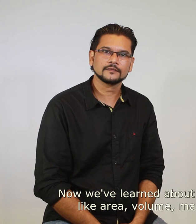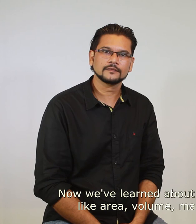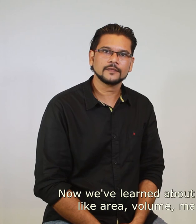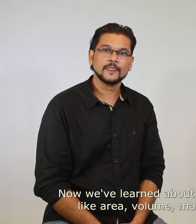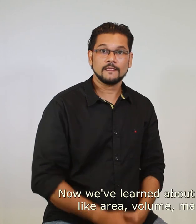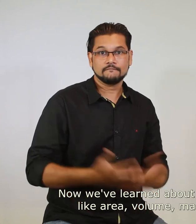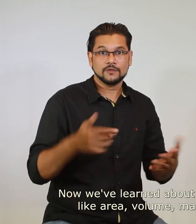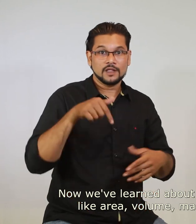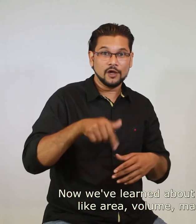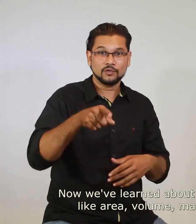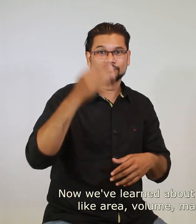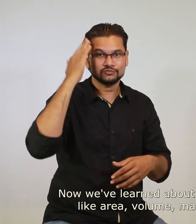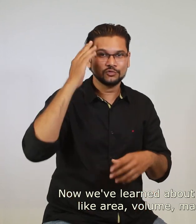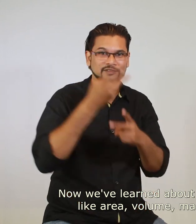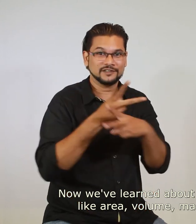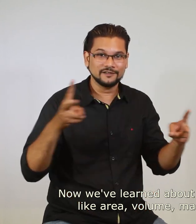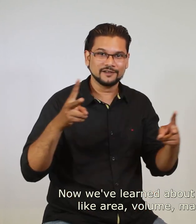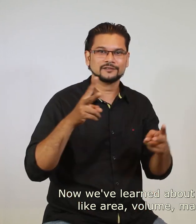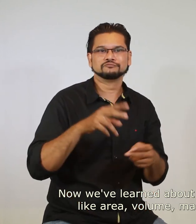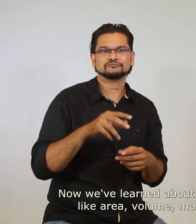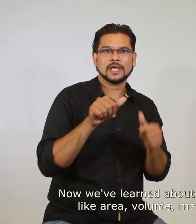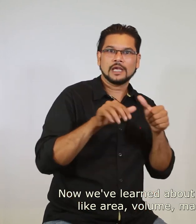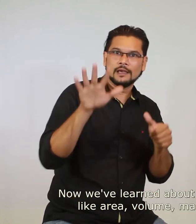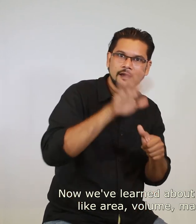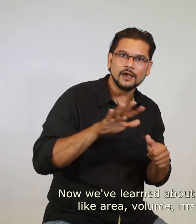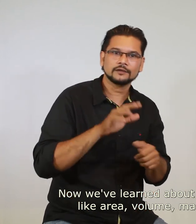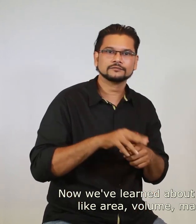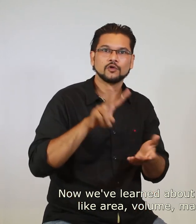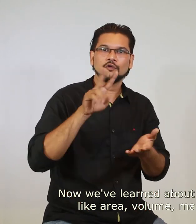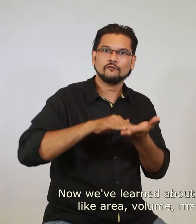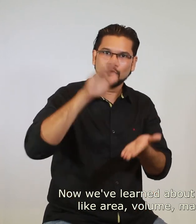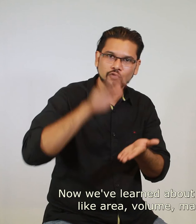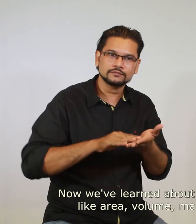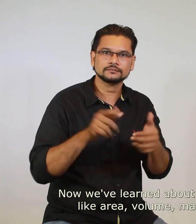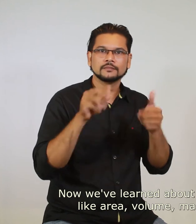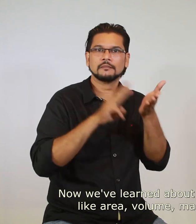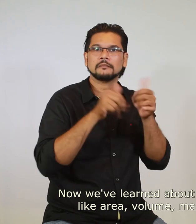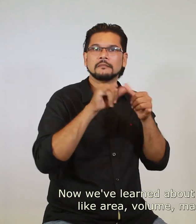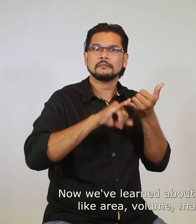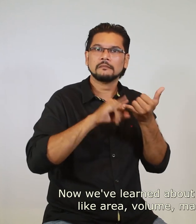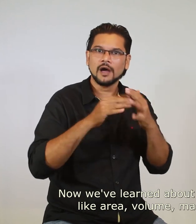Now we have learned about different things like area, volume, mass and time.